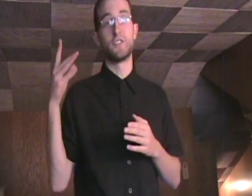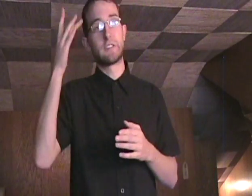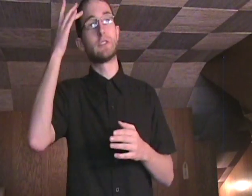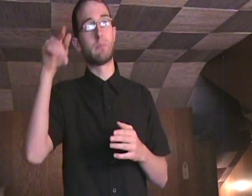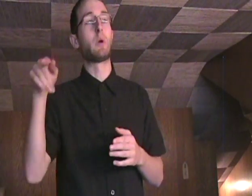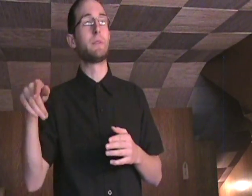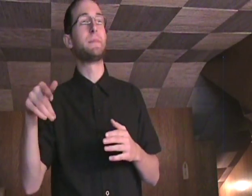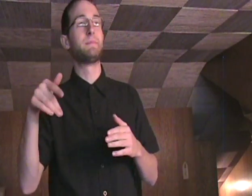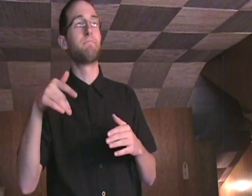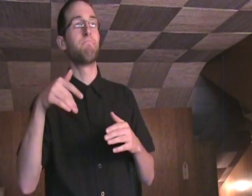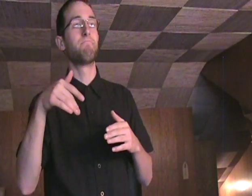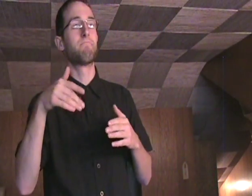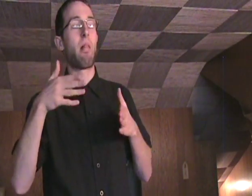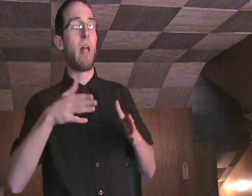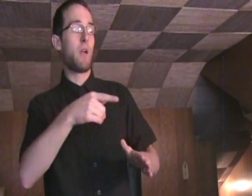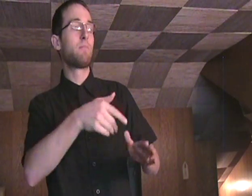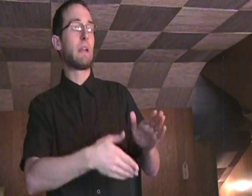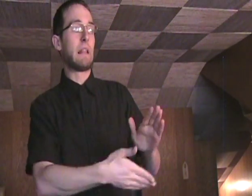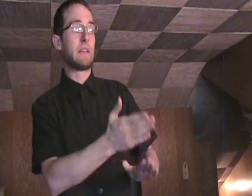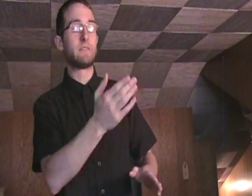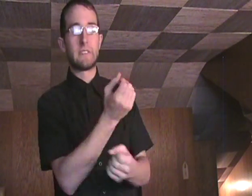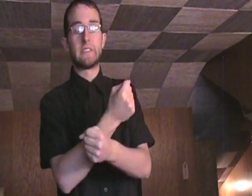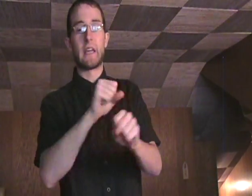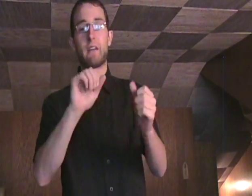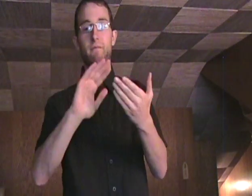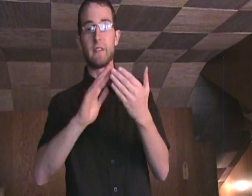leave. So it saved the city of Boston.